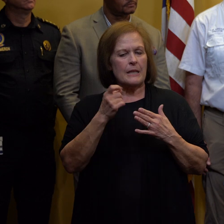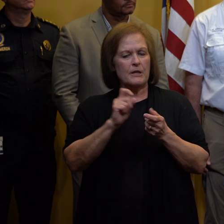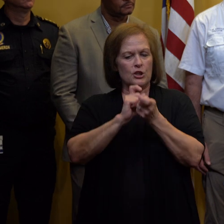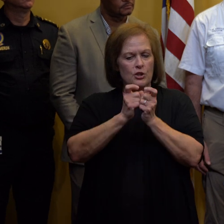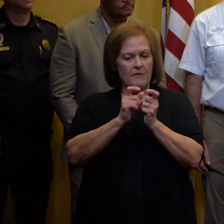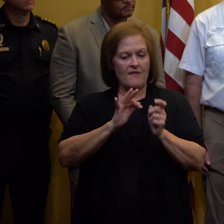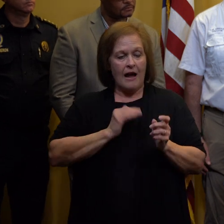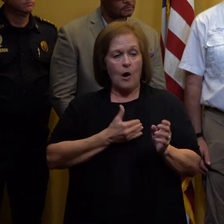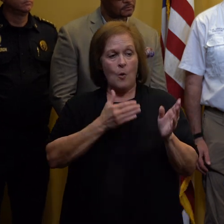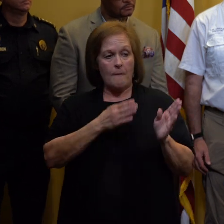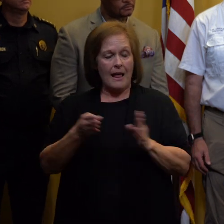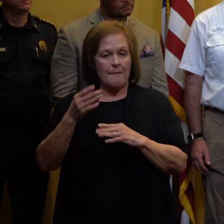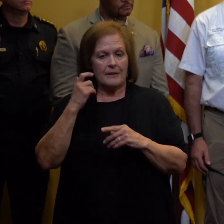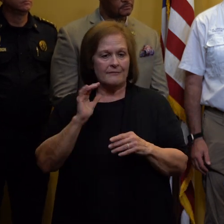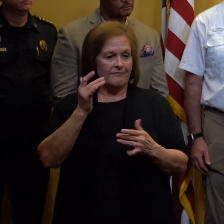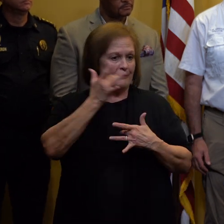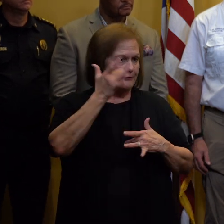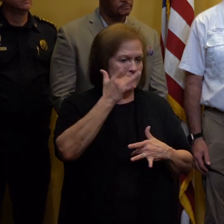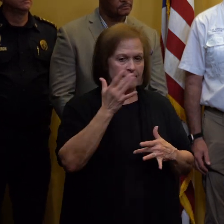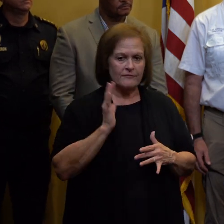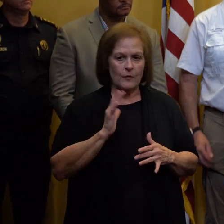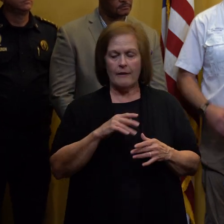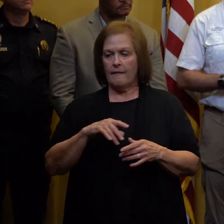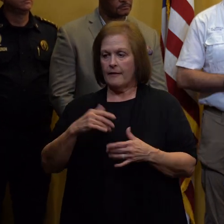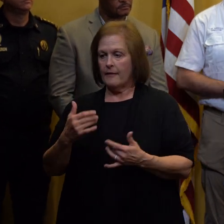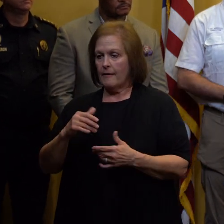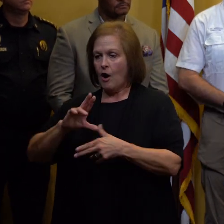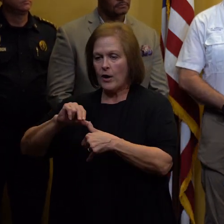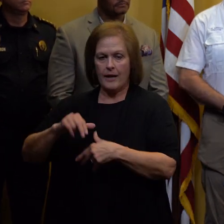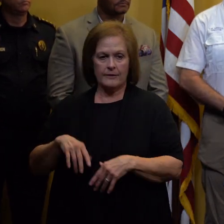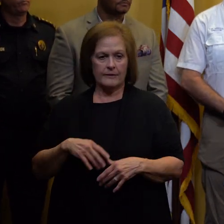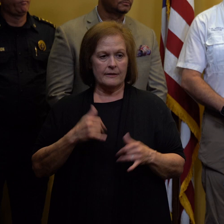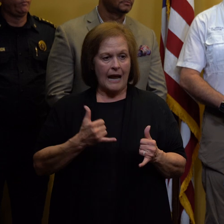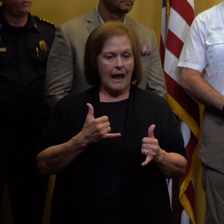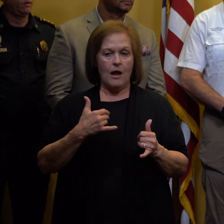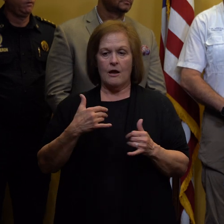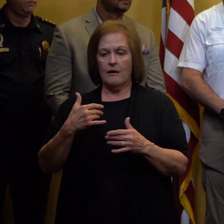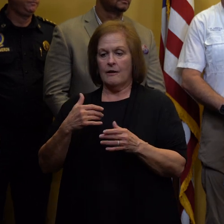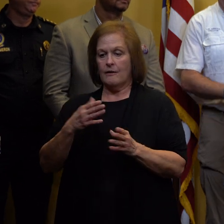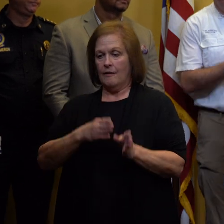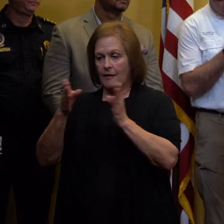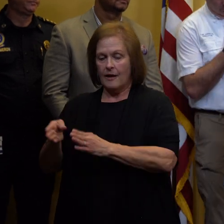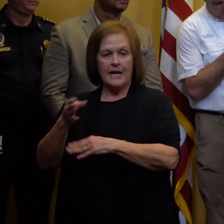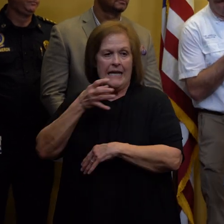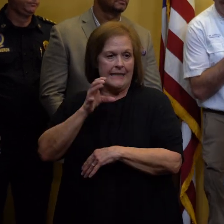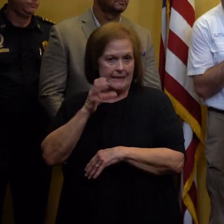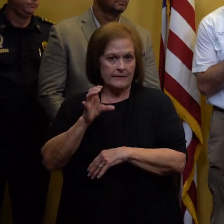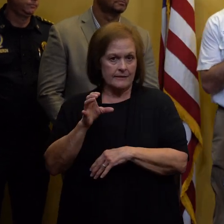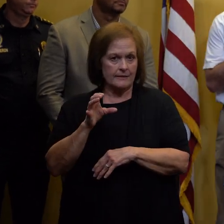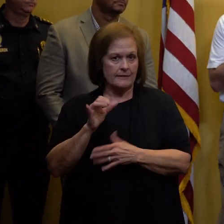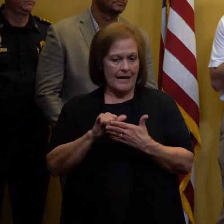we've got, infectious disease protocols, and we have hurricane protocols, now we want to make sure we have evidence-based scientific heat